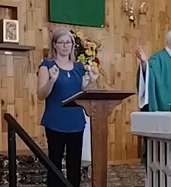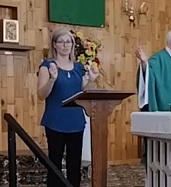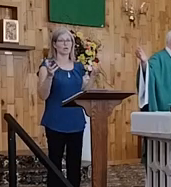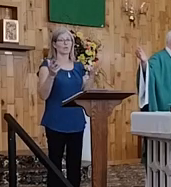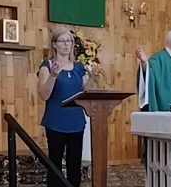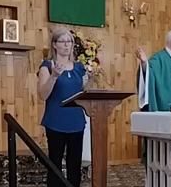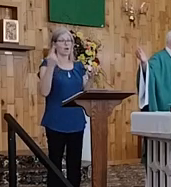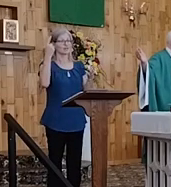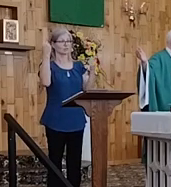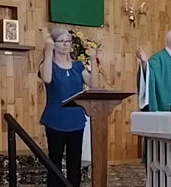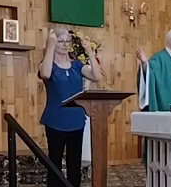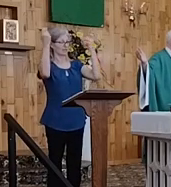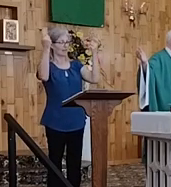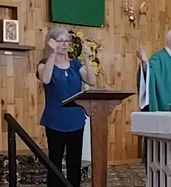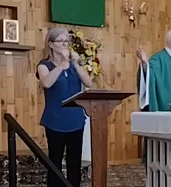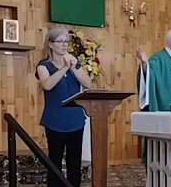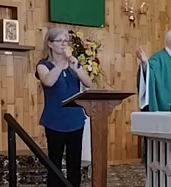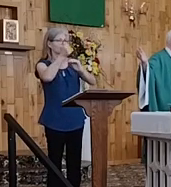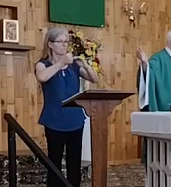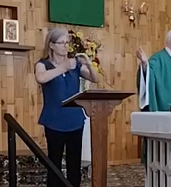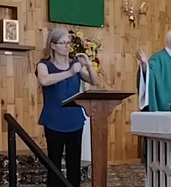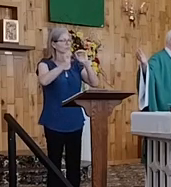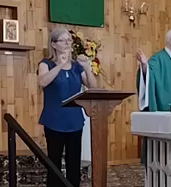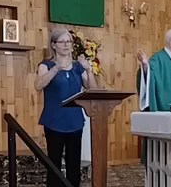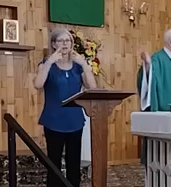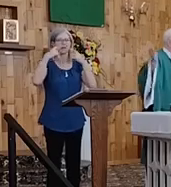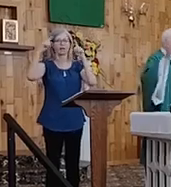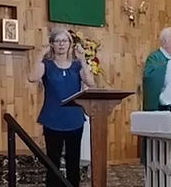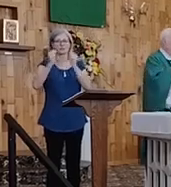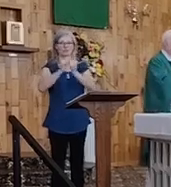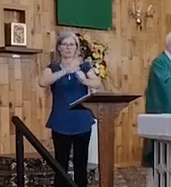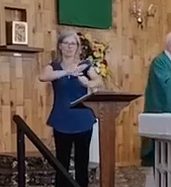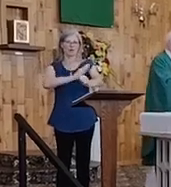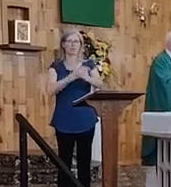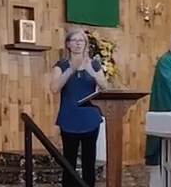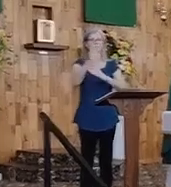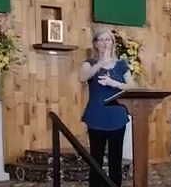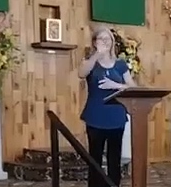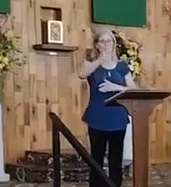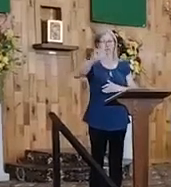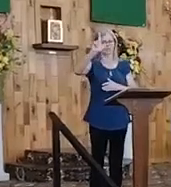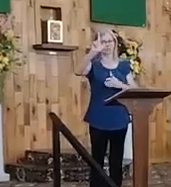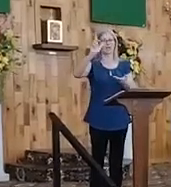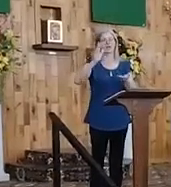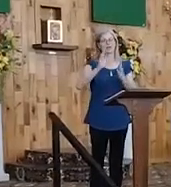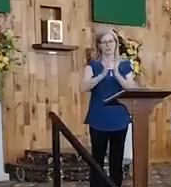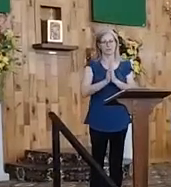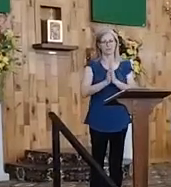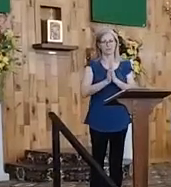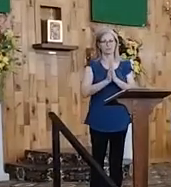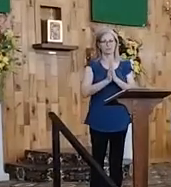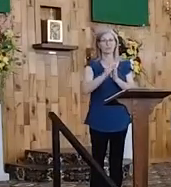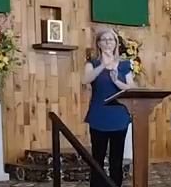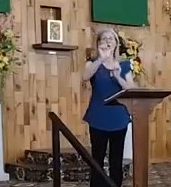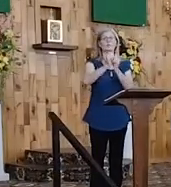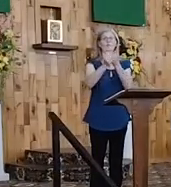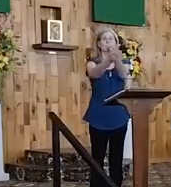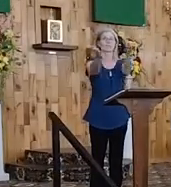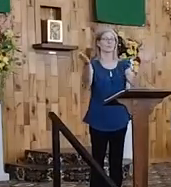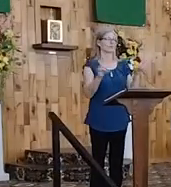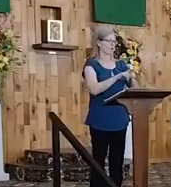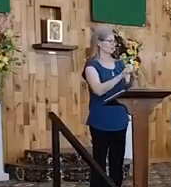it celebrates in mystery, it may accomplish in power through Christ our Lord. Amen. The Lord be